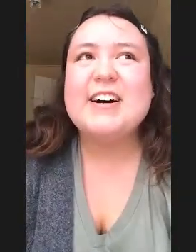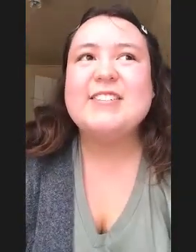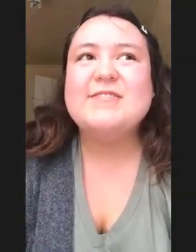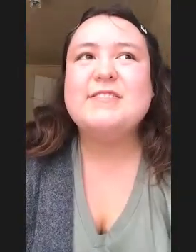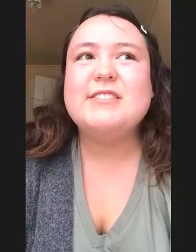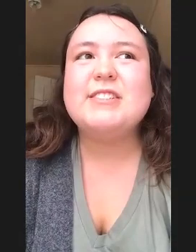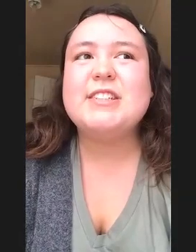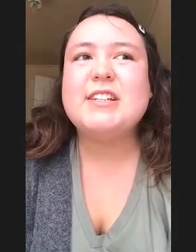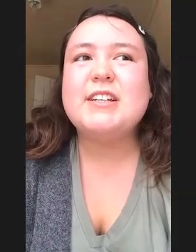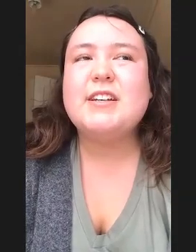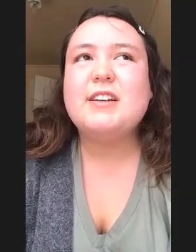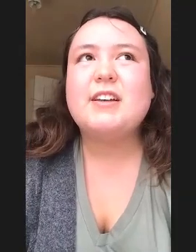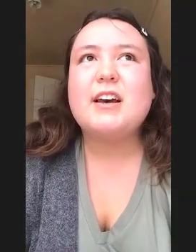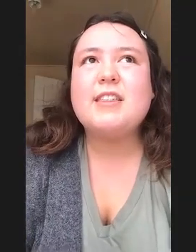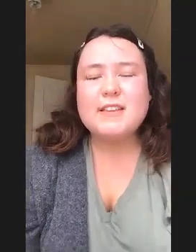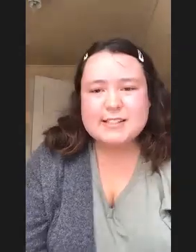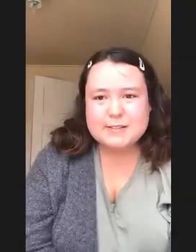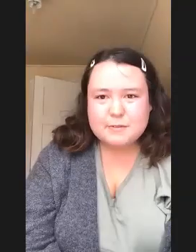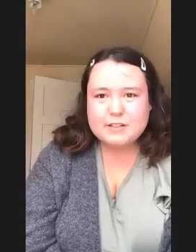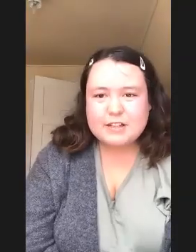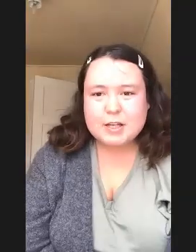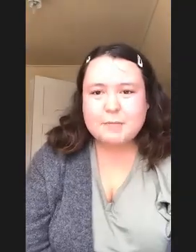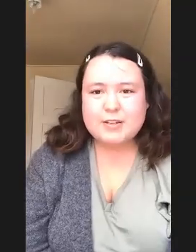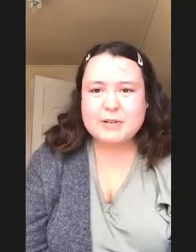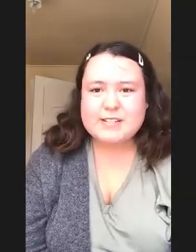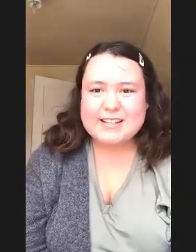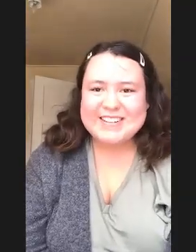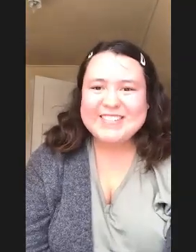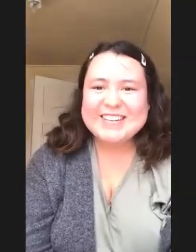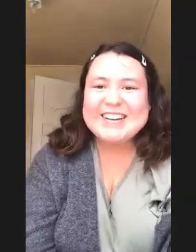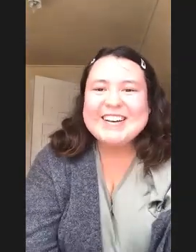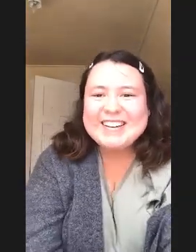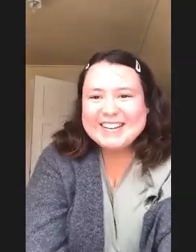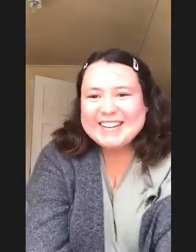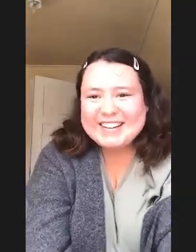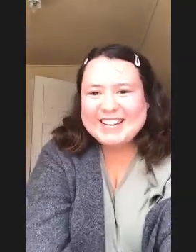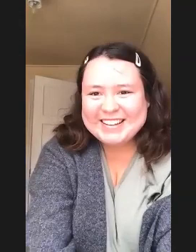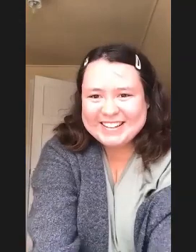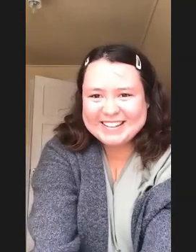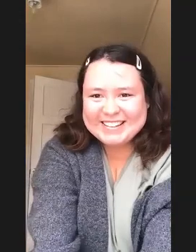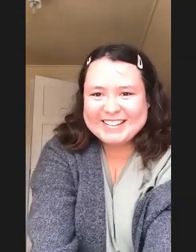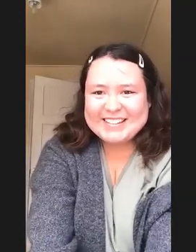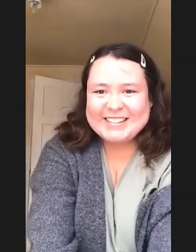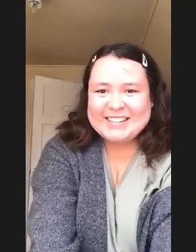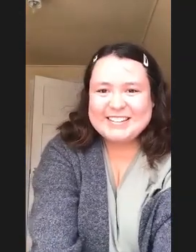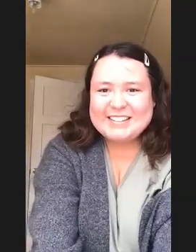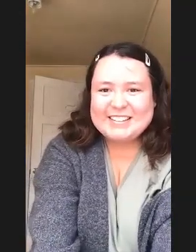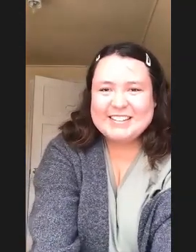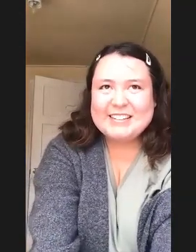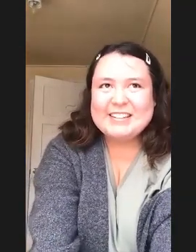I think that's about as much as I know. Do you know like when it's